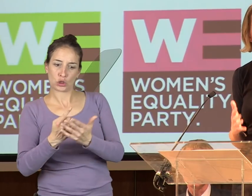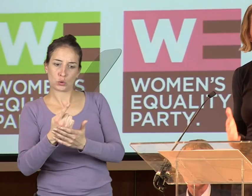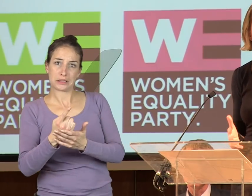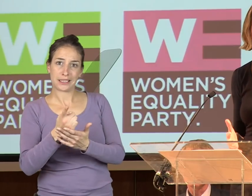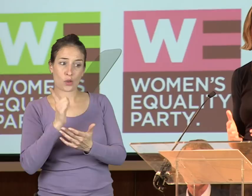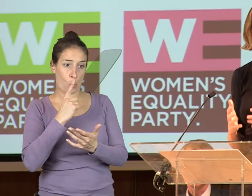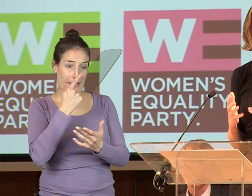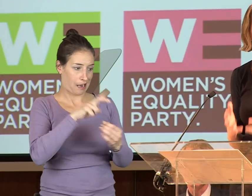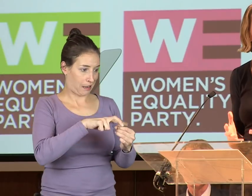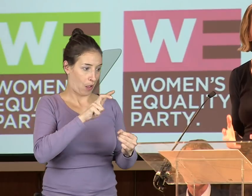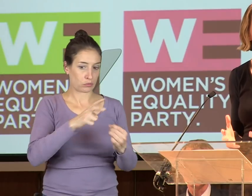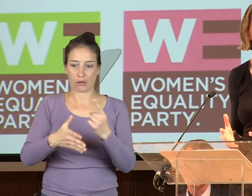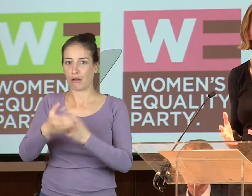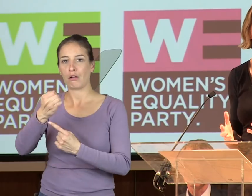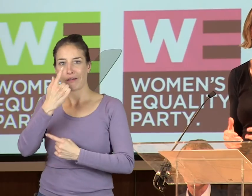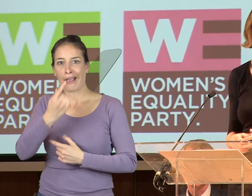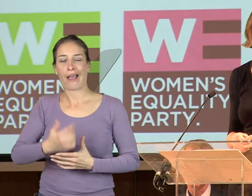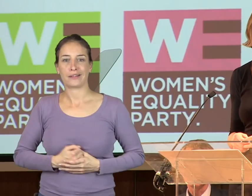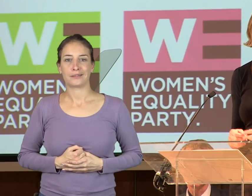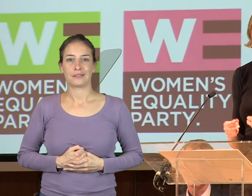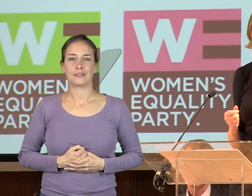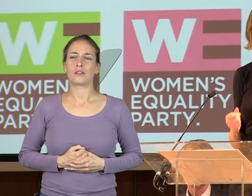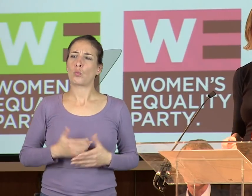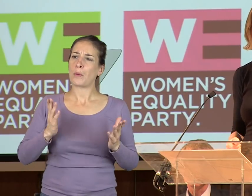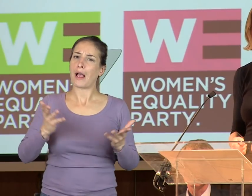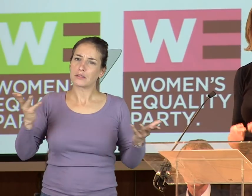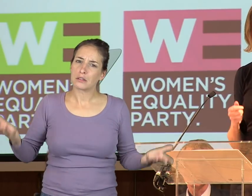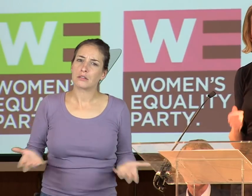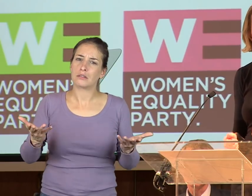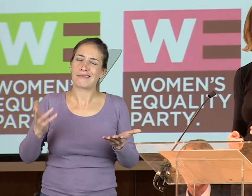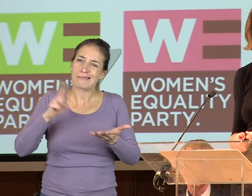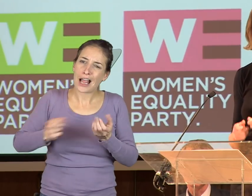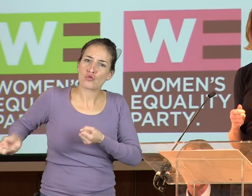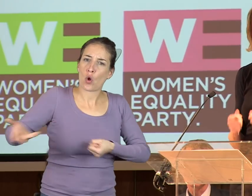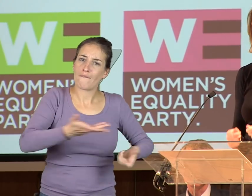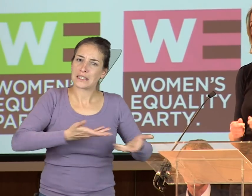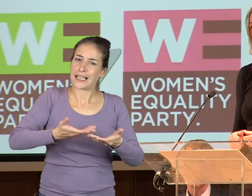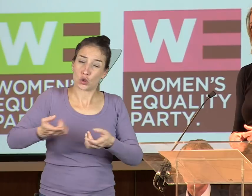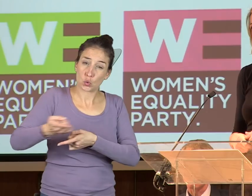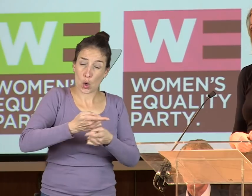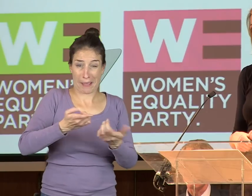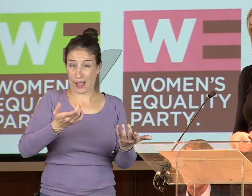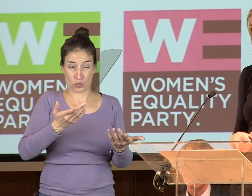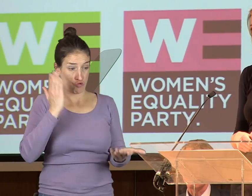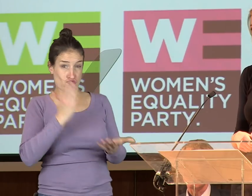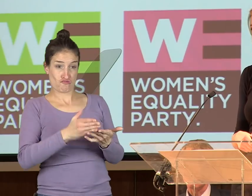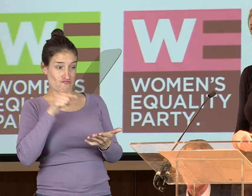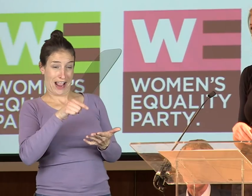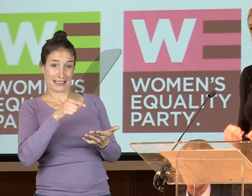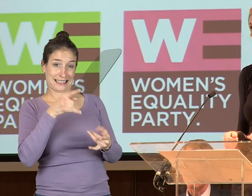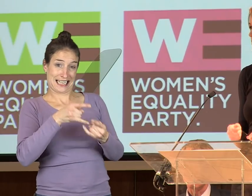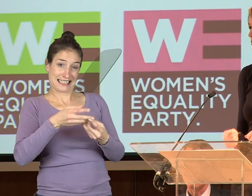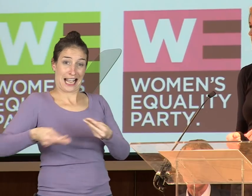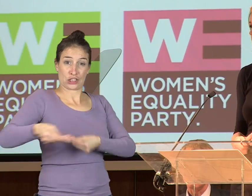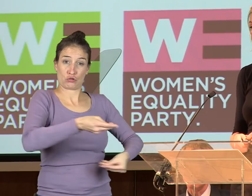national conversation about the reality of the sex industry as both a cause and a consequence of gender inequality.